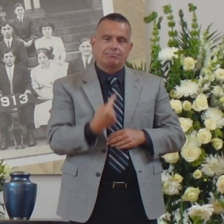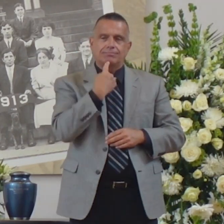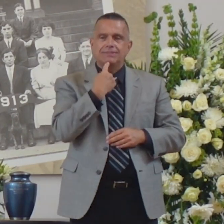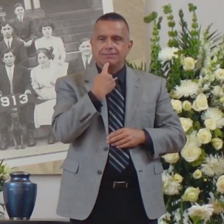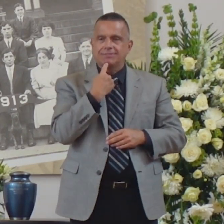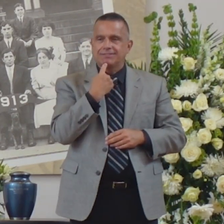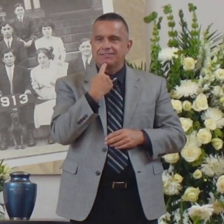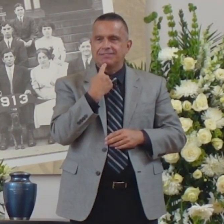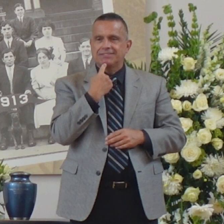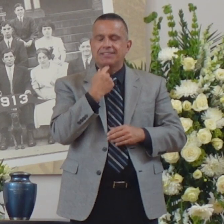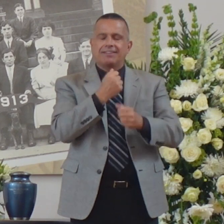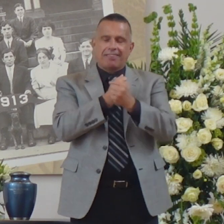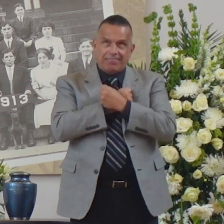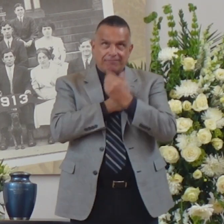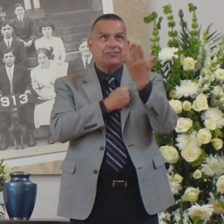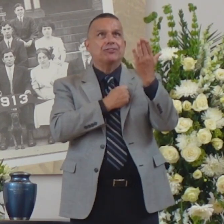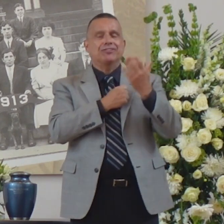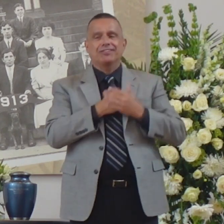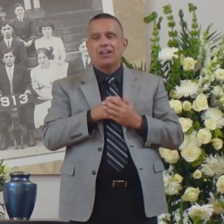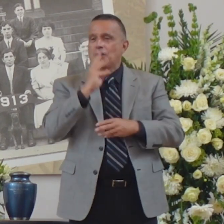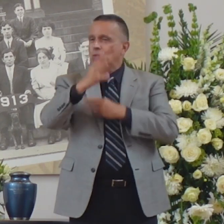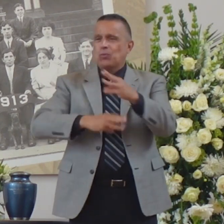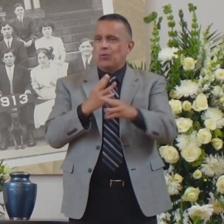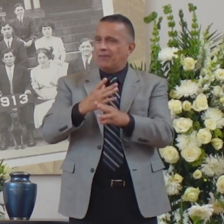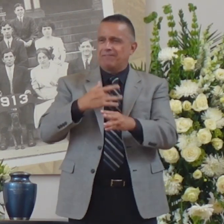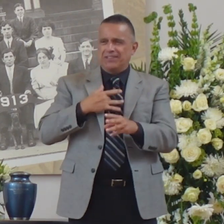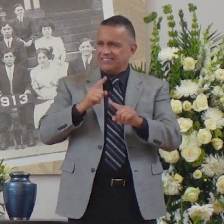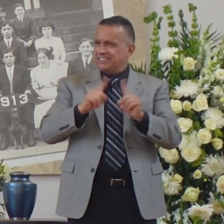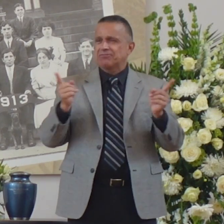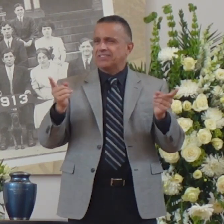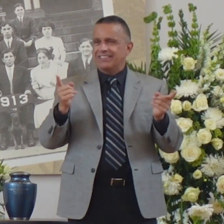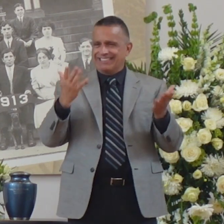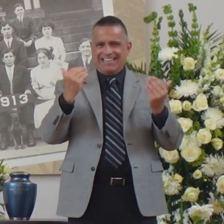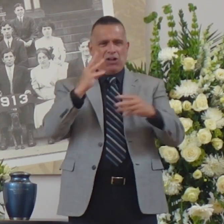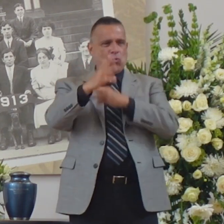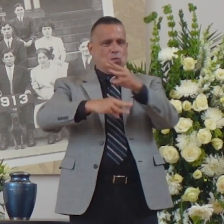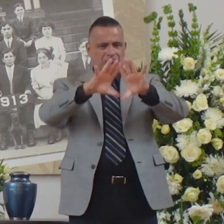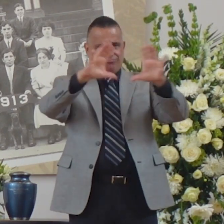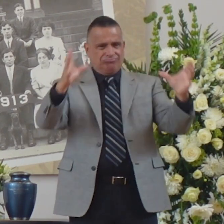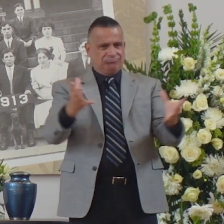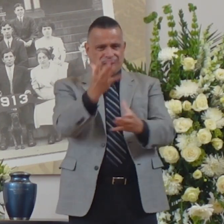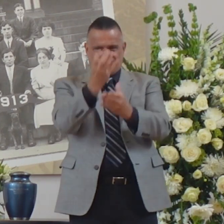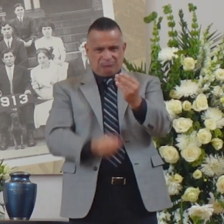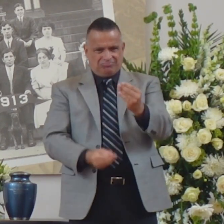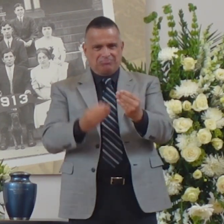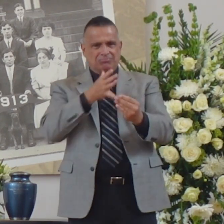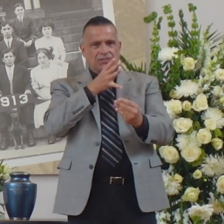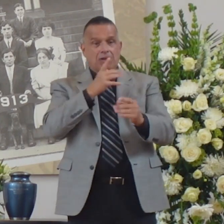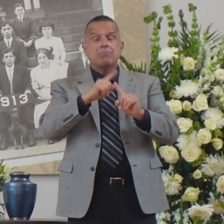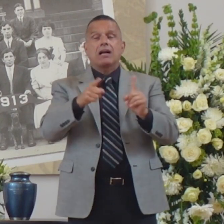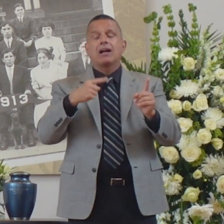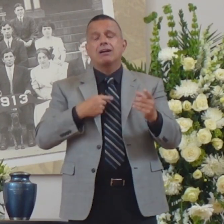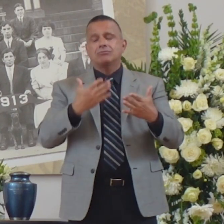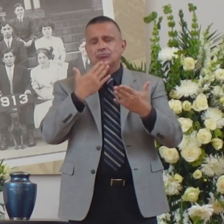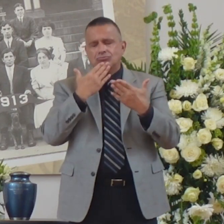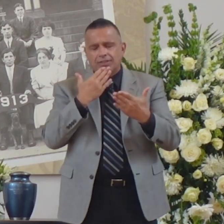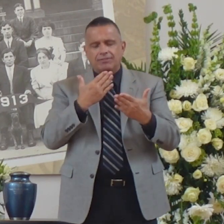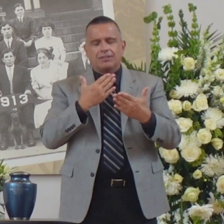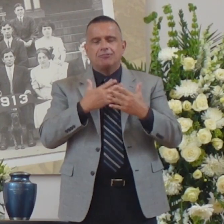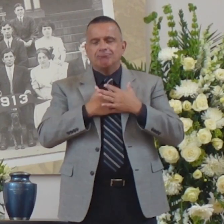her. The world feels so different without her in it, but I am so grateful to know her and to have her alive.